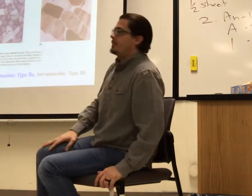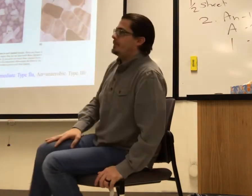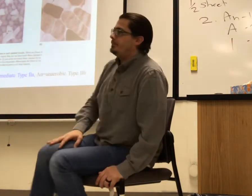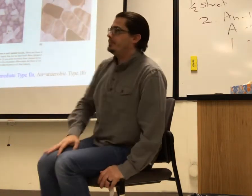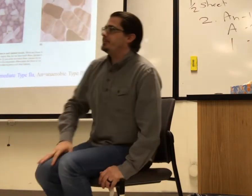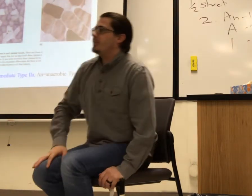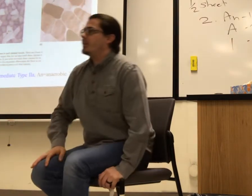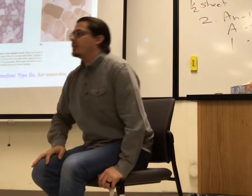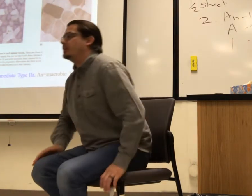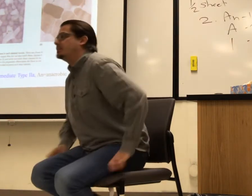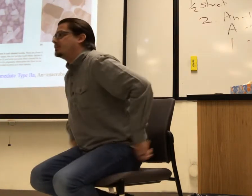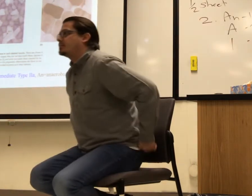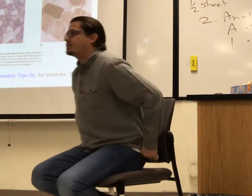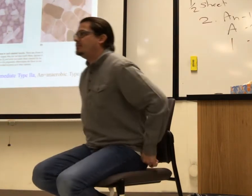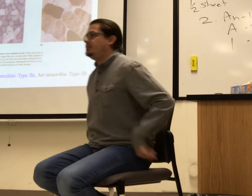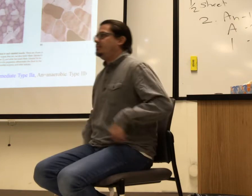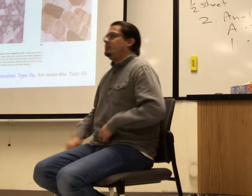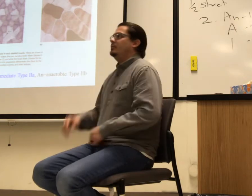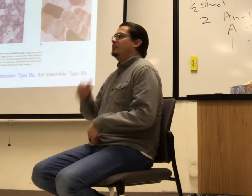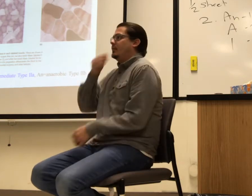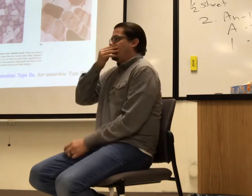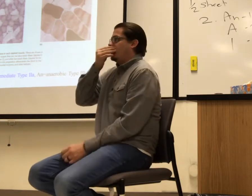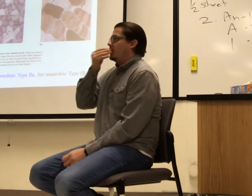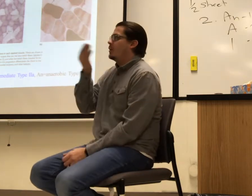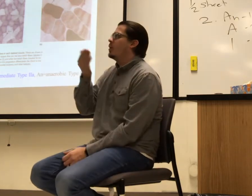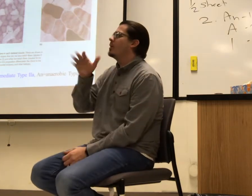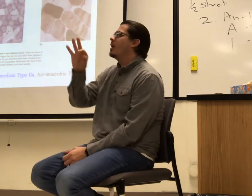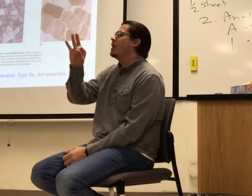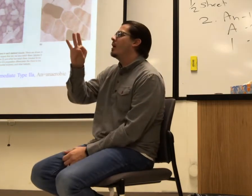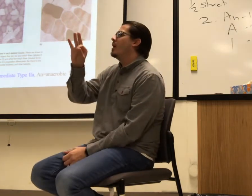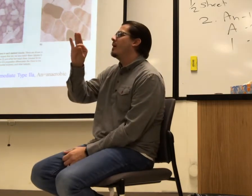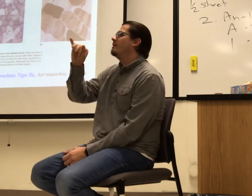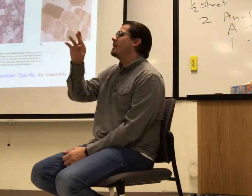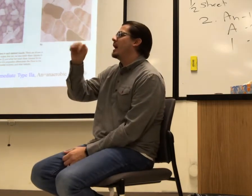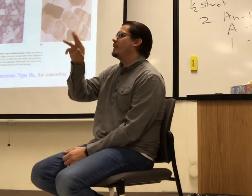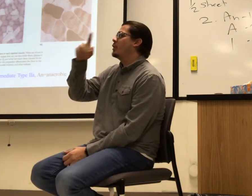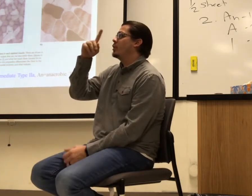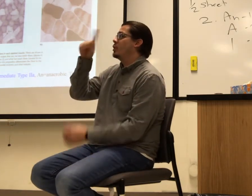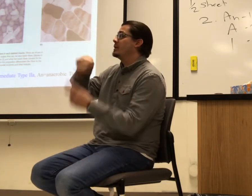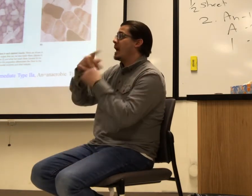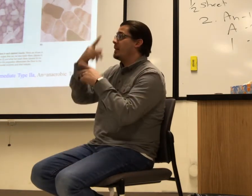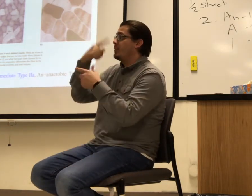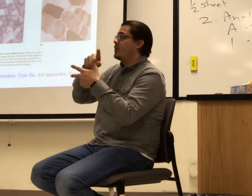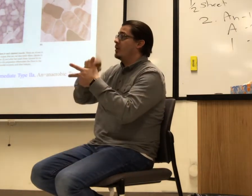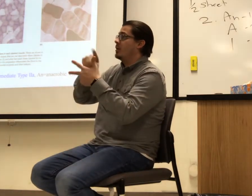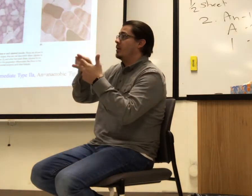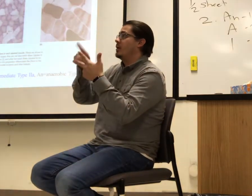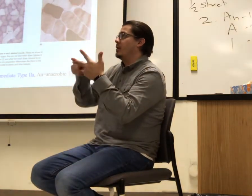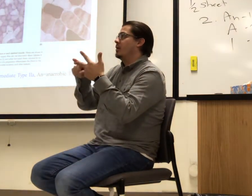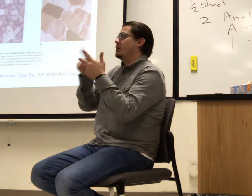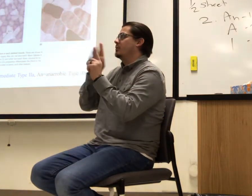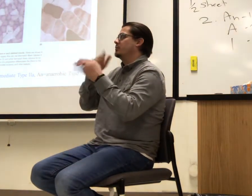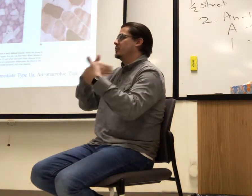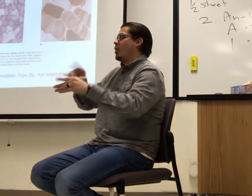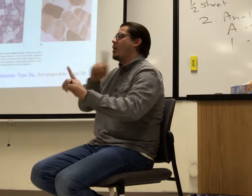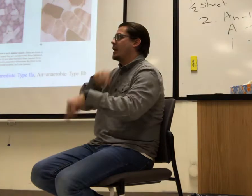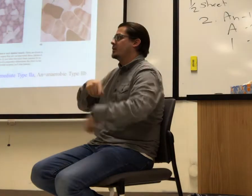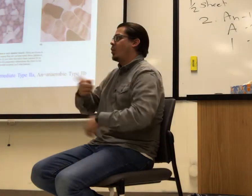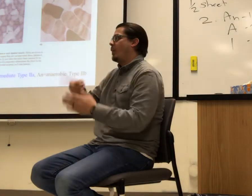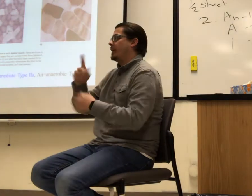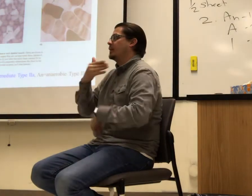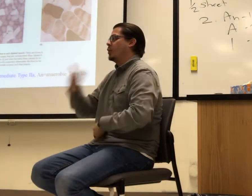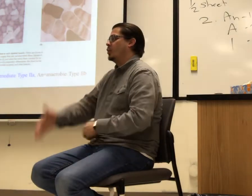My question for you is, what's the fiber type for the AN, the A, and the I? So go, answer it on your half sheet. I'll give you a minute.